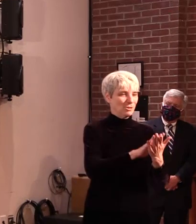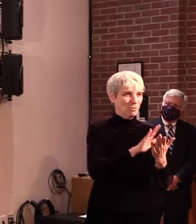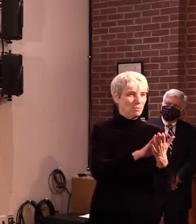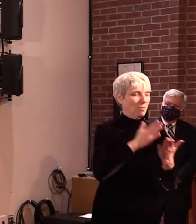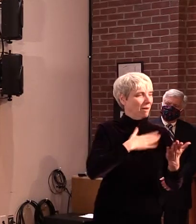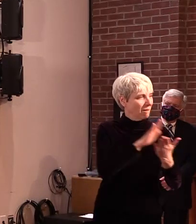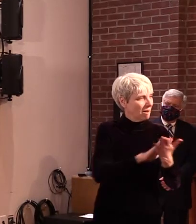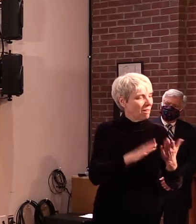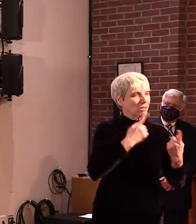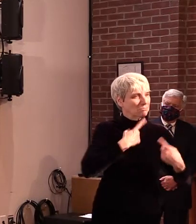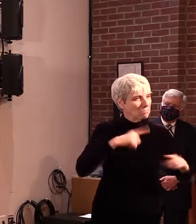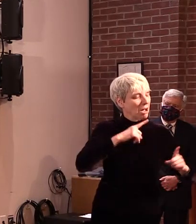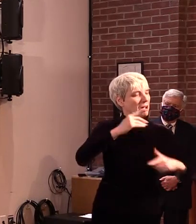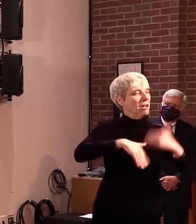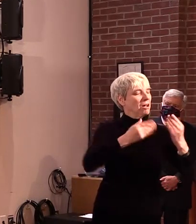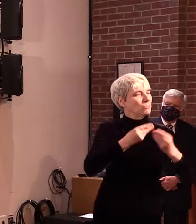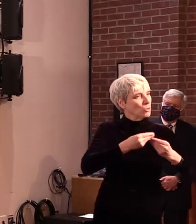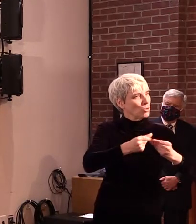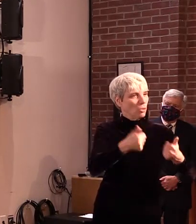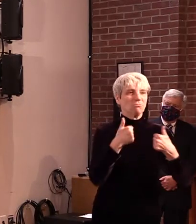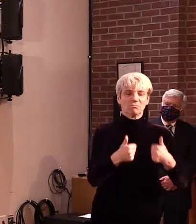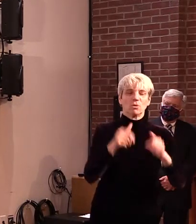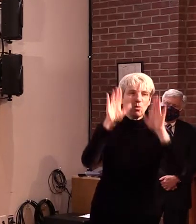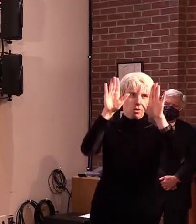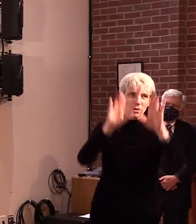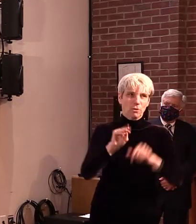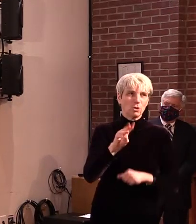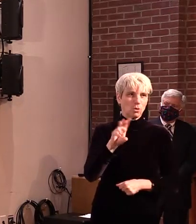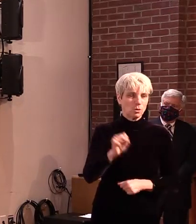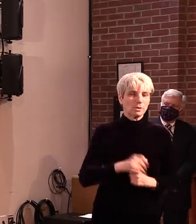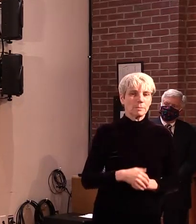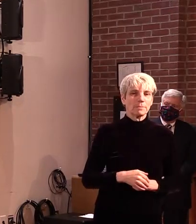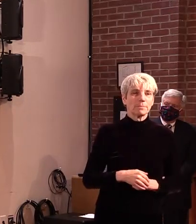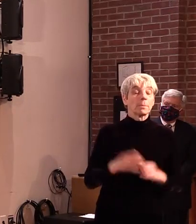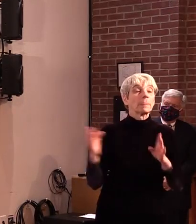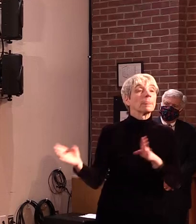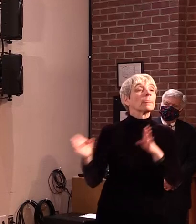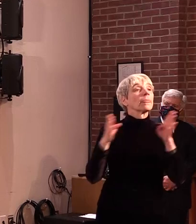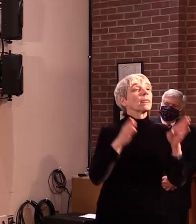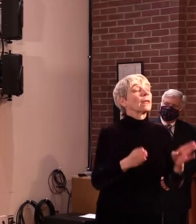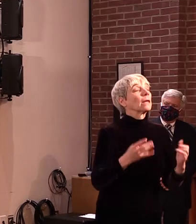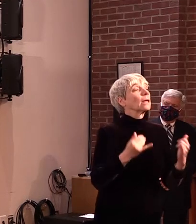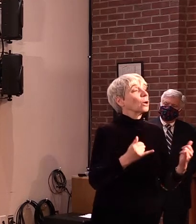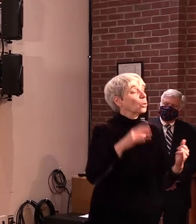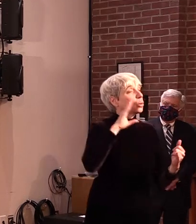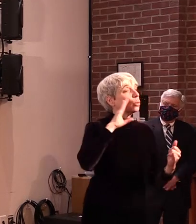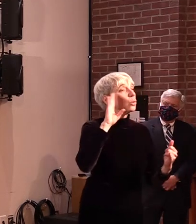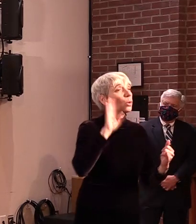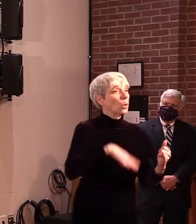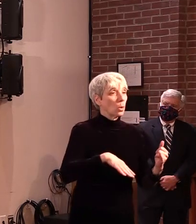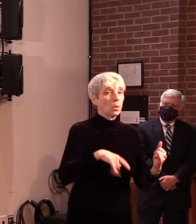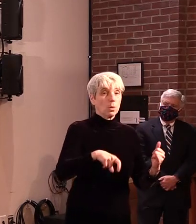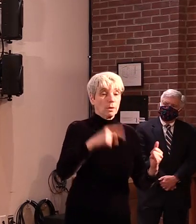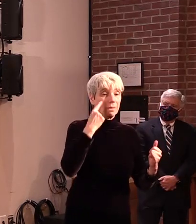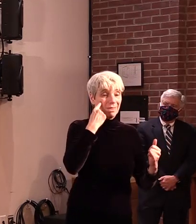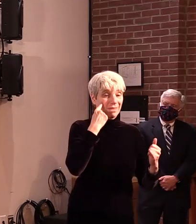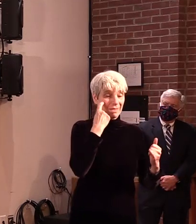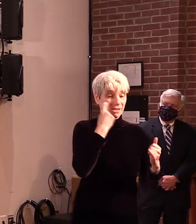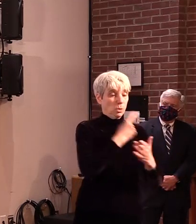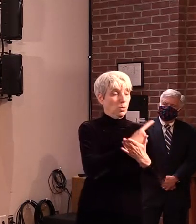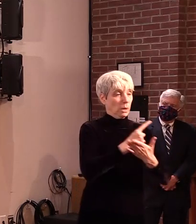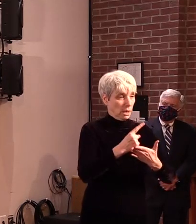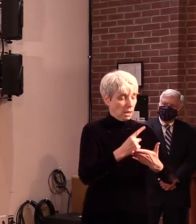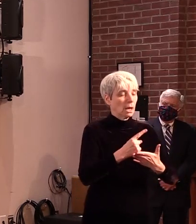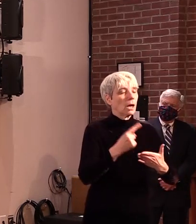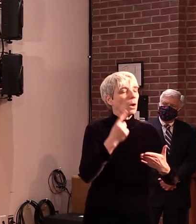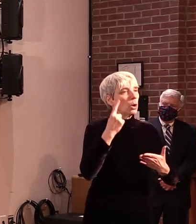Getting to the topic at hand, as you've already heard, the health department was informed earlier this week of a